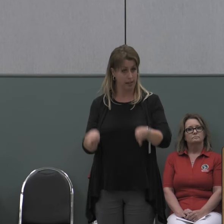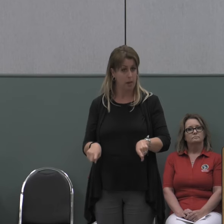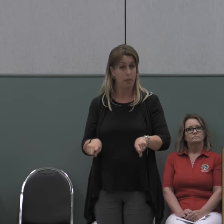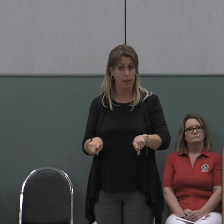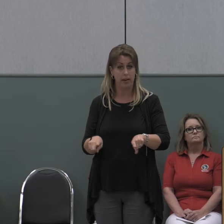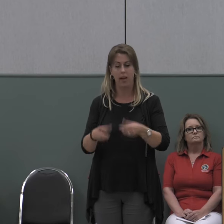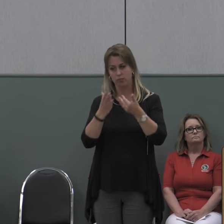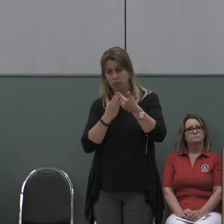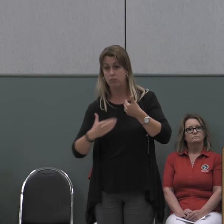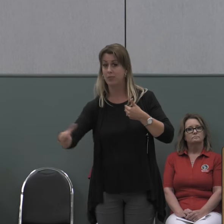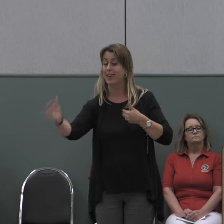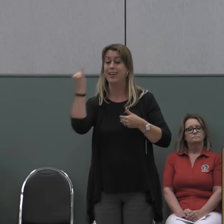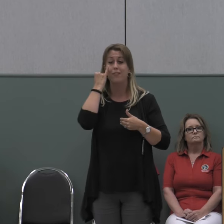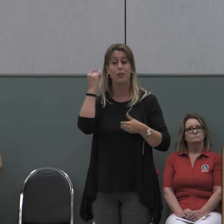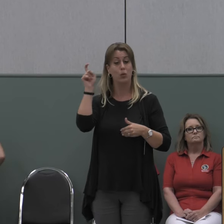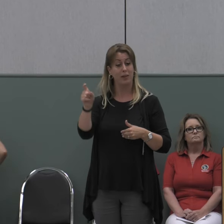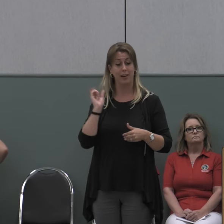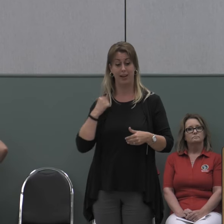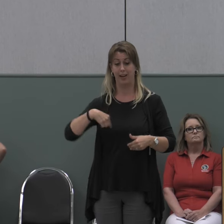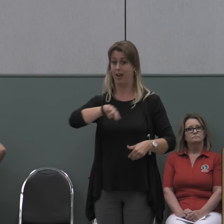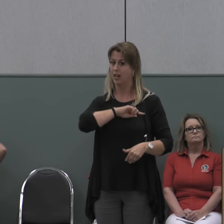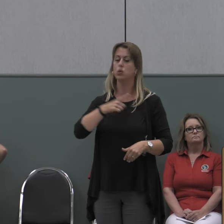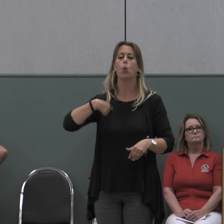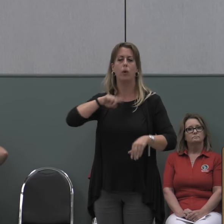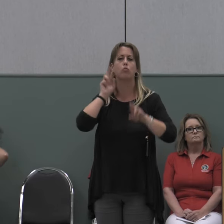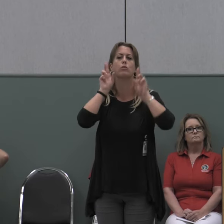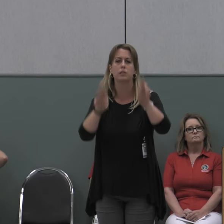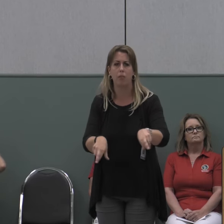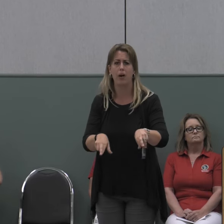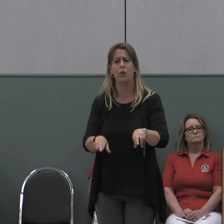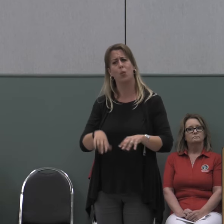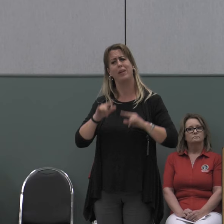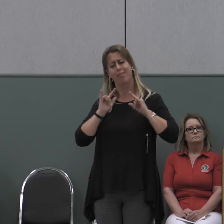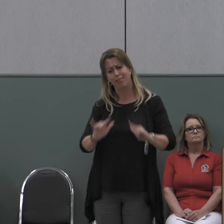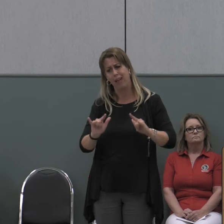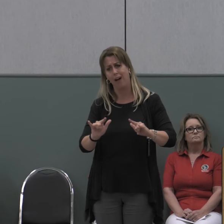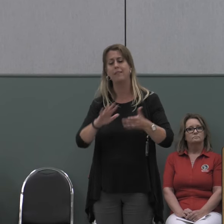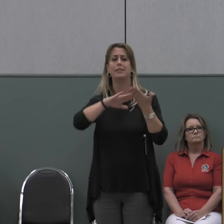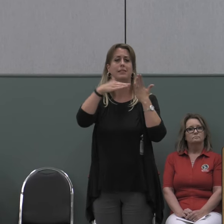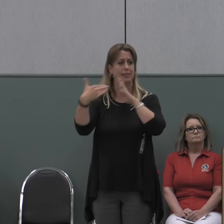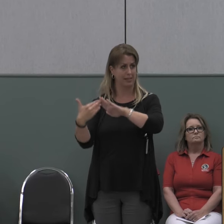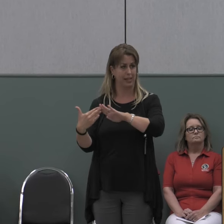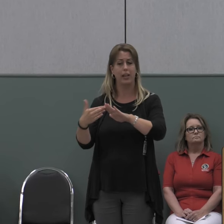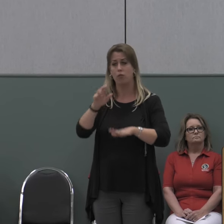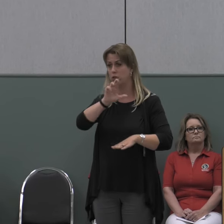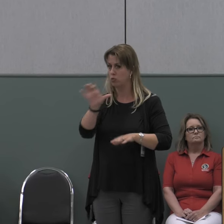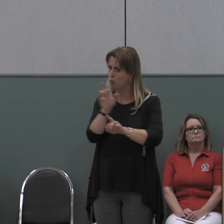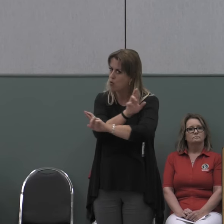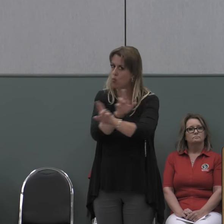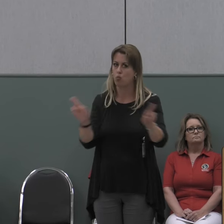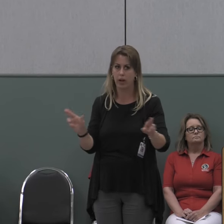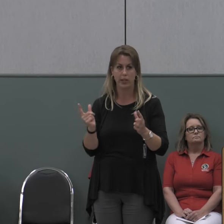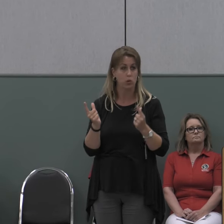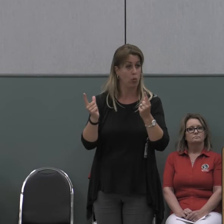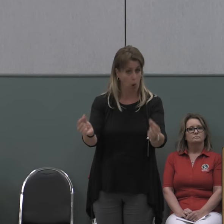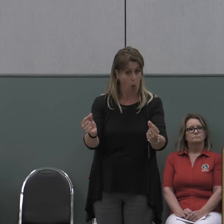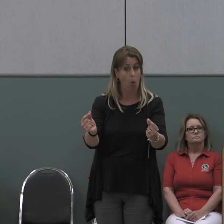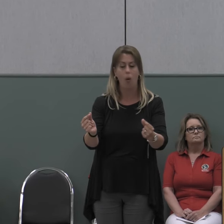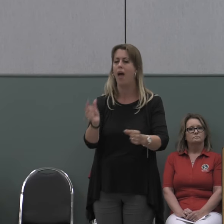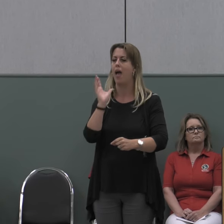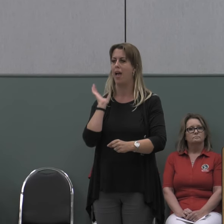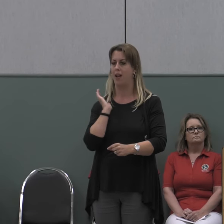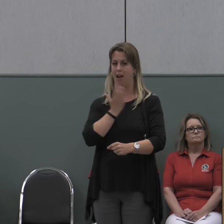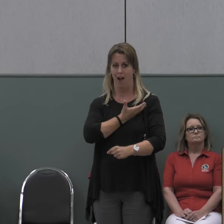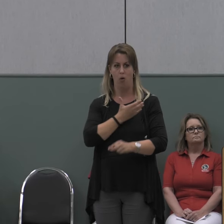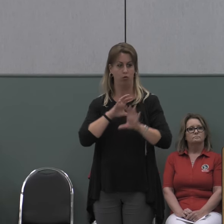if you need us, our guys will respond as always. We love the city of Ridgecrest. We're ready to go, and our guys will step up to any situation we are presented